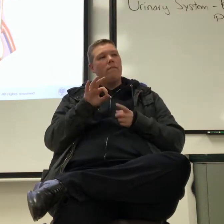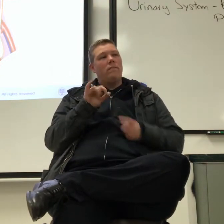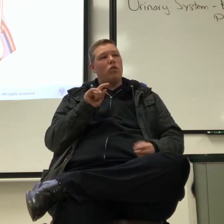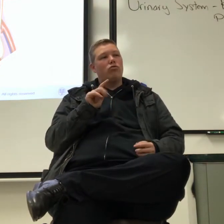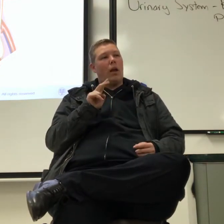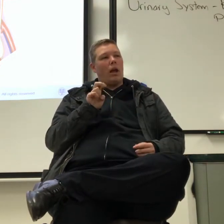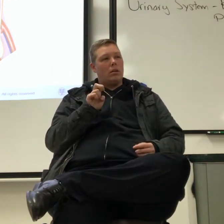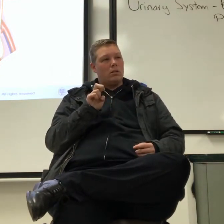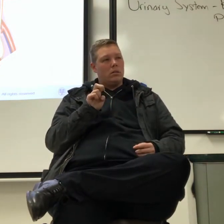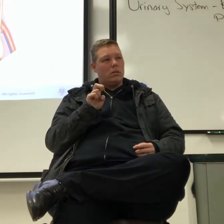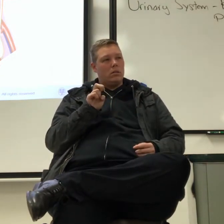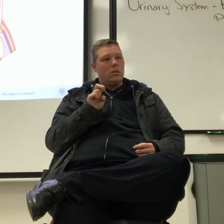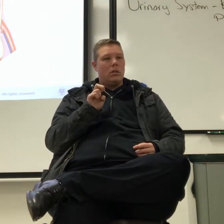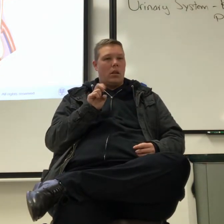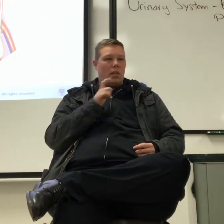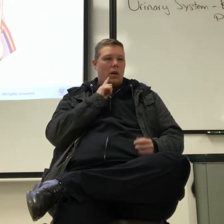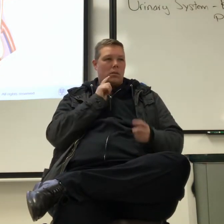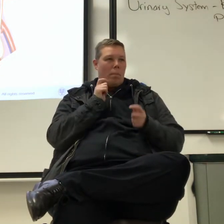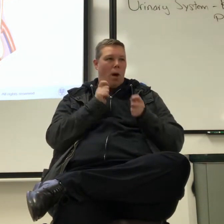Filtrate, which is modified,